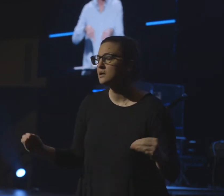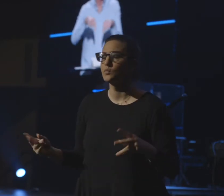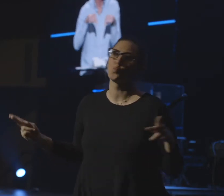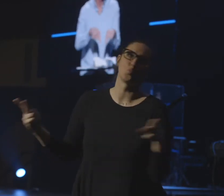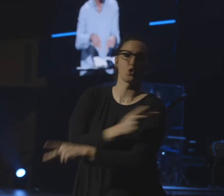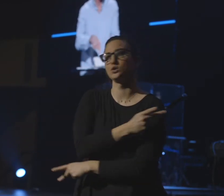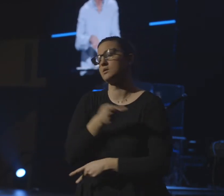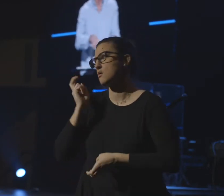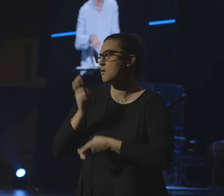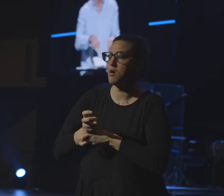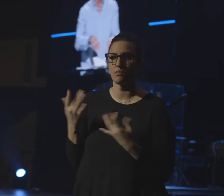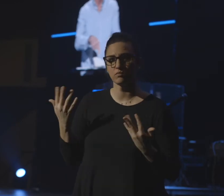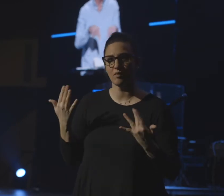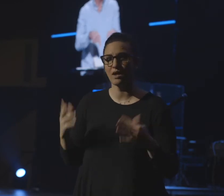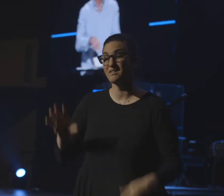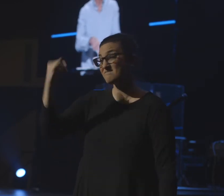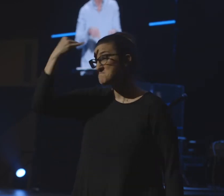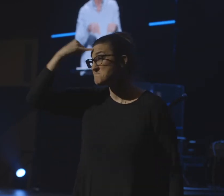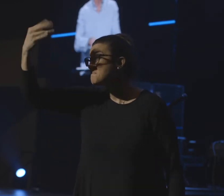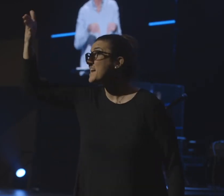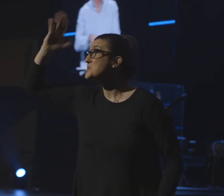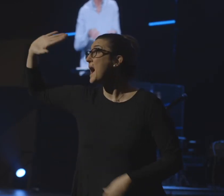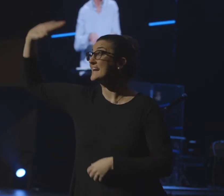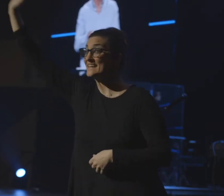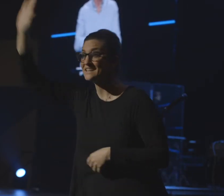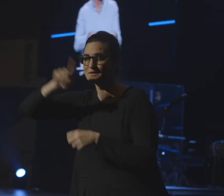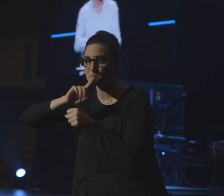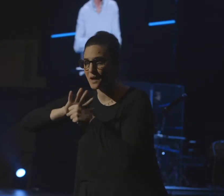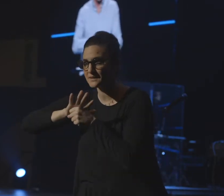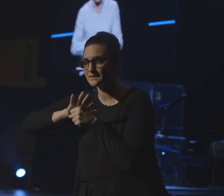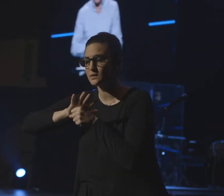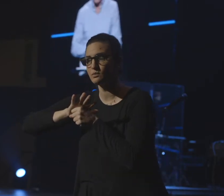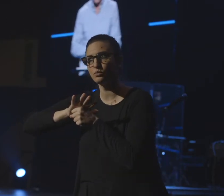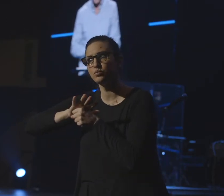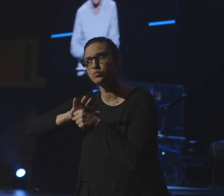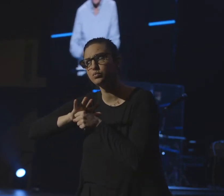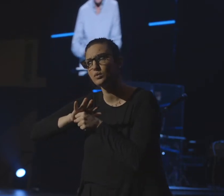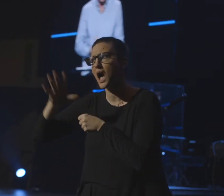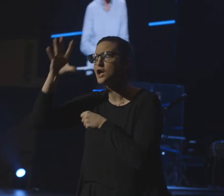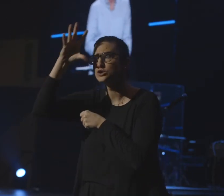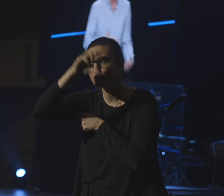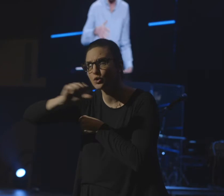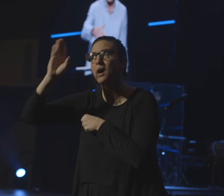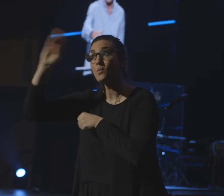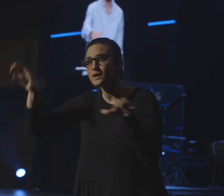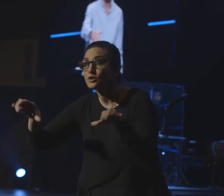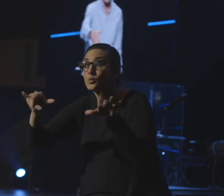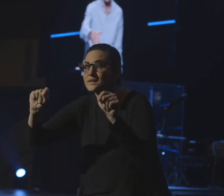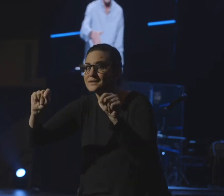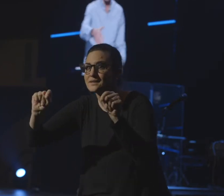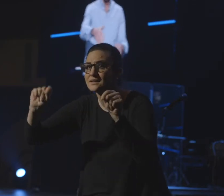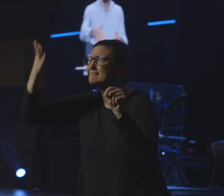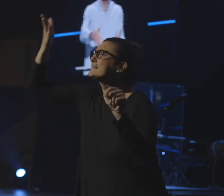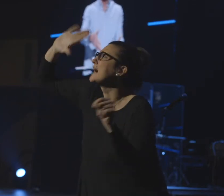promise comes from God, right? You would assume that the promises that come from God would be delivered. In fact, Abraham and Sarah, by the time they're